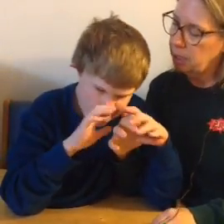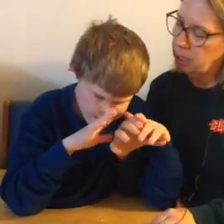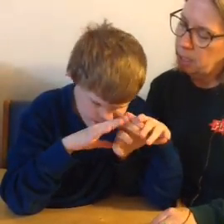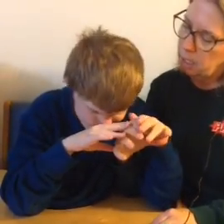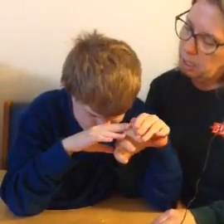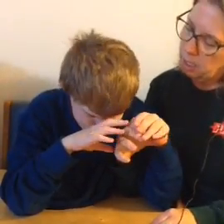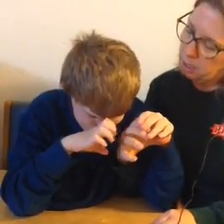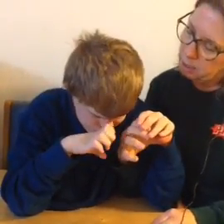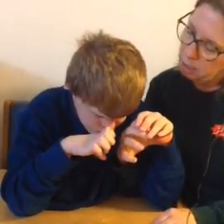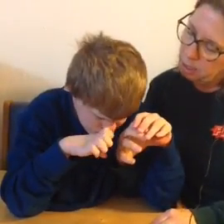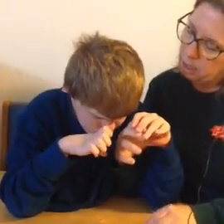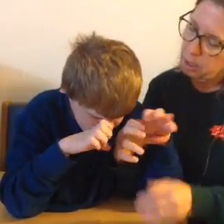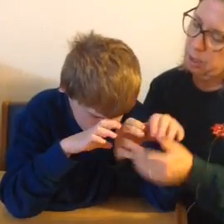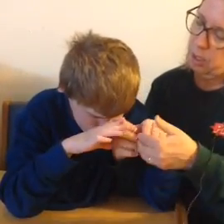C, good.